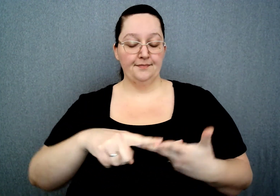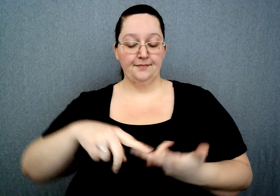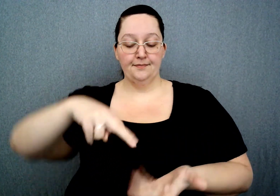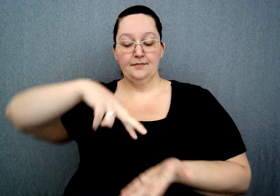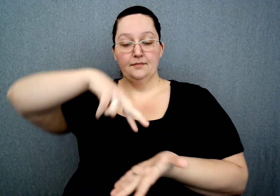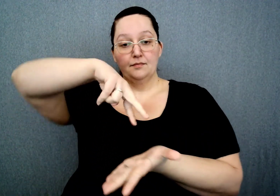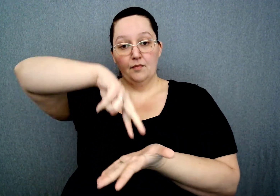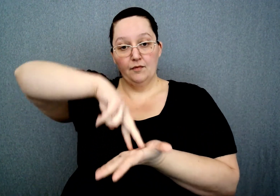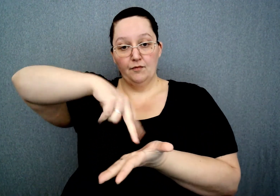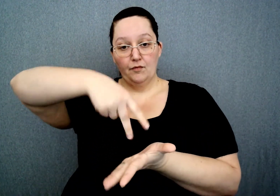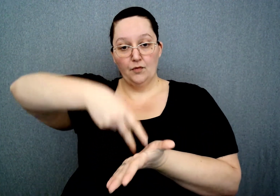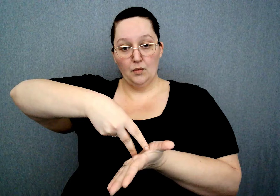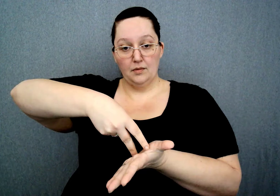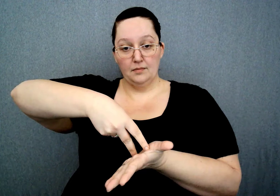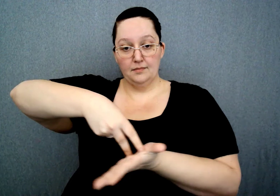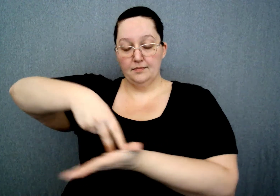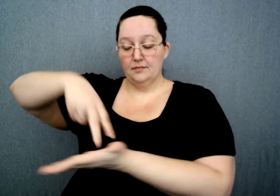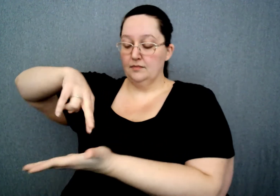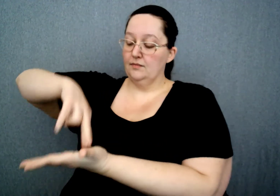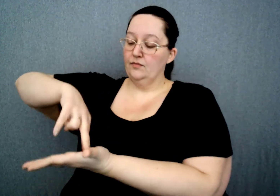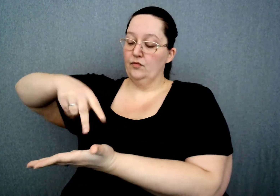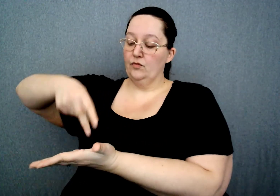Next, fork, like you're twisting it.